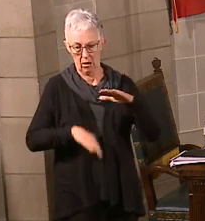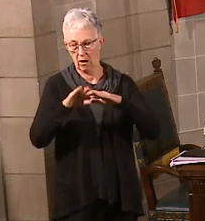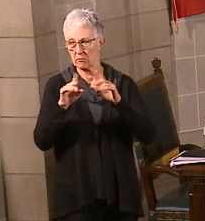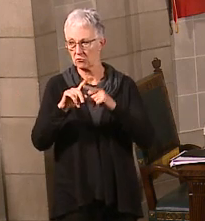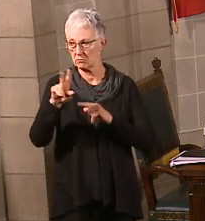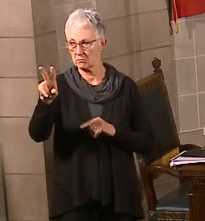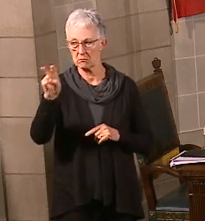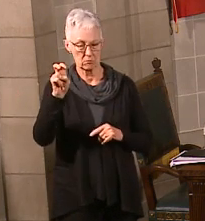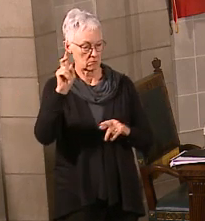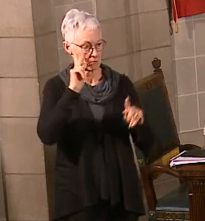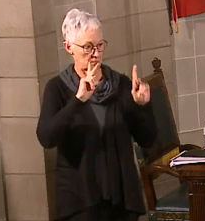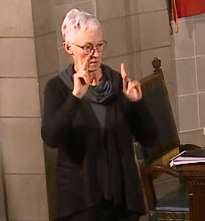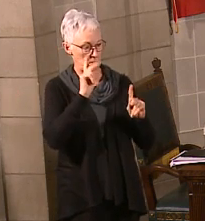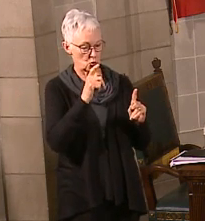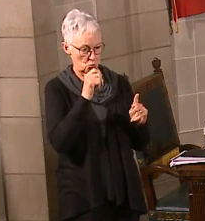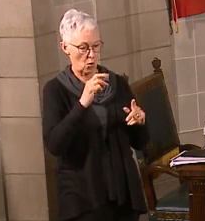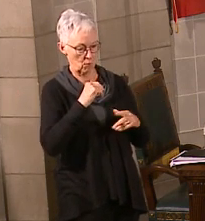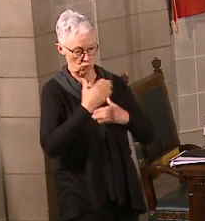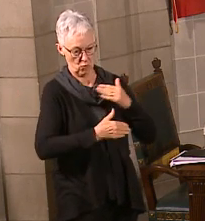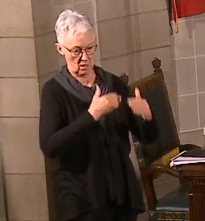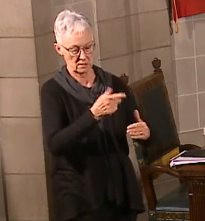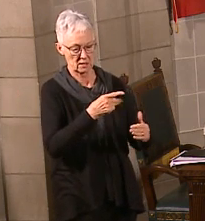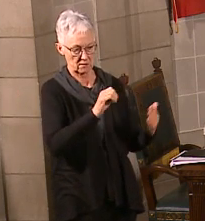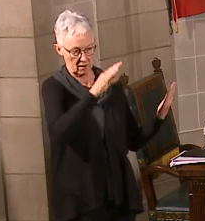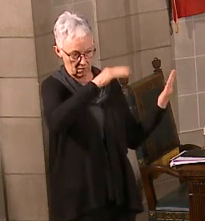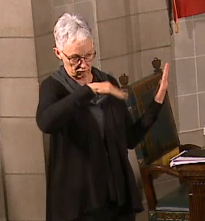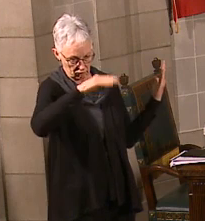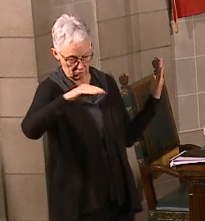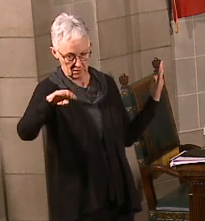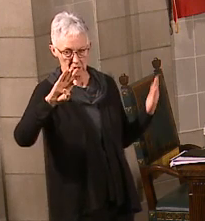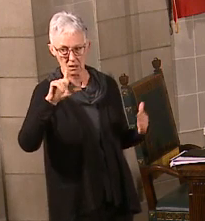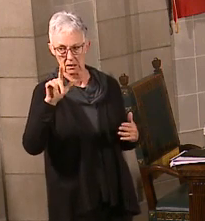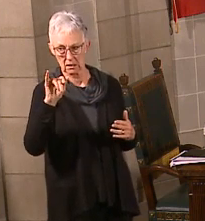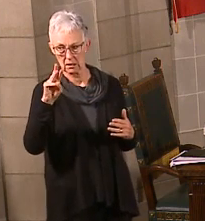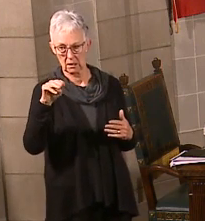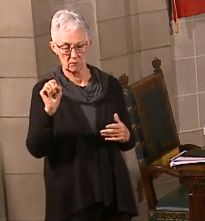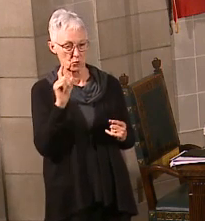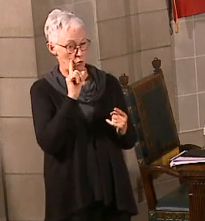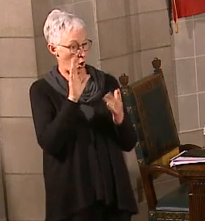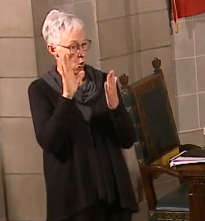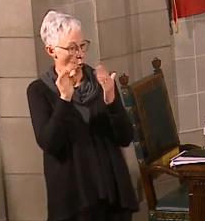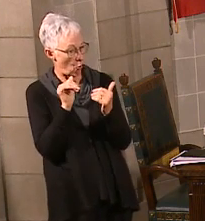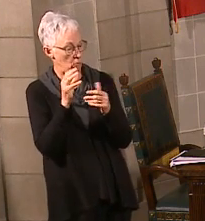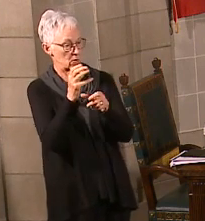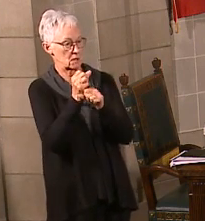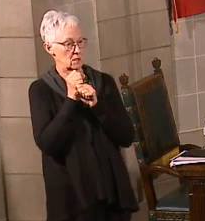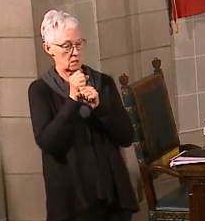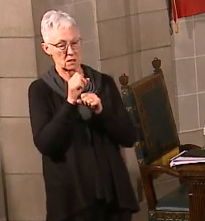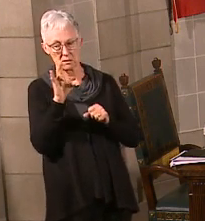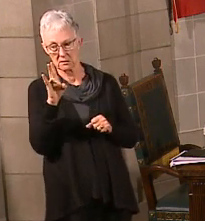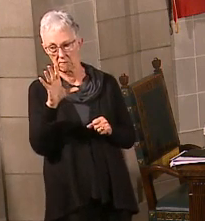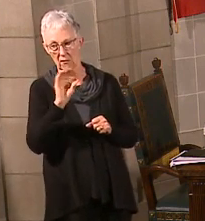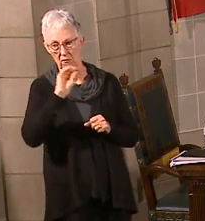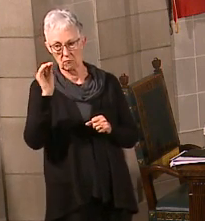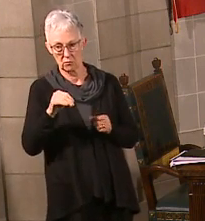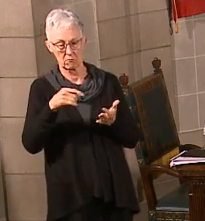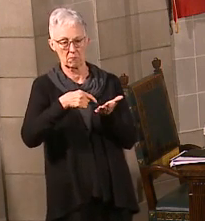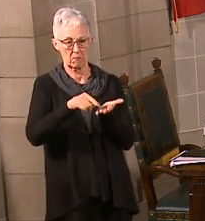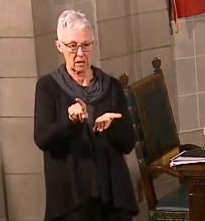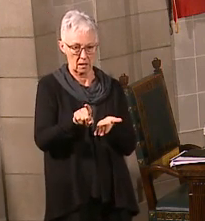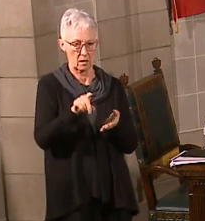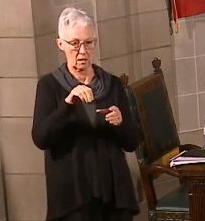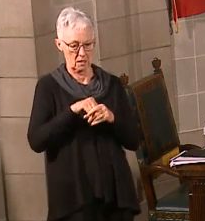dig out. We're behind a bit. We're hoping to hit like 75% within 28 days as our current